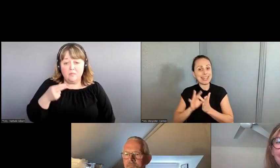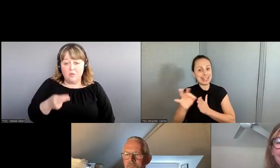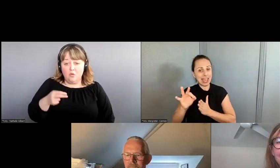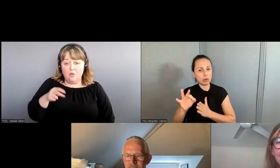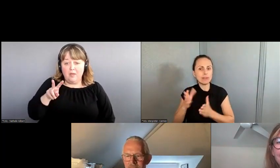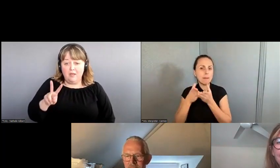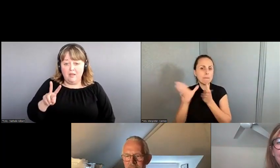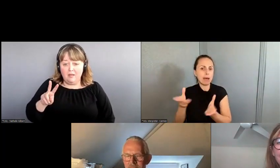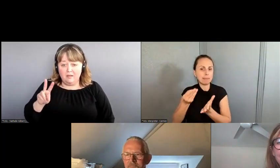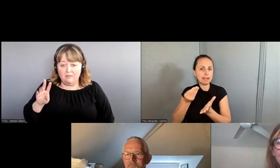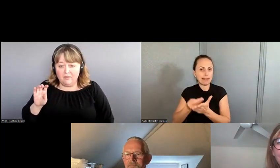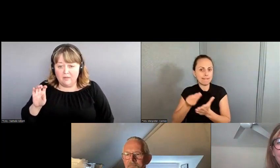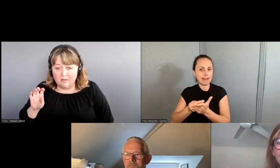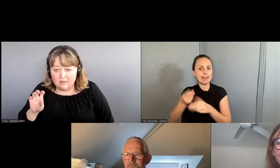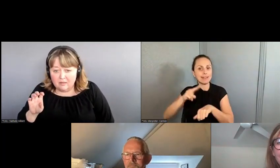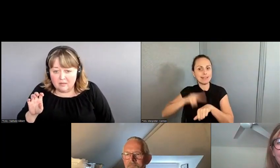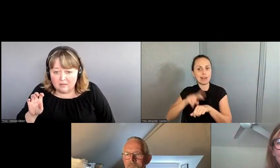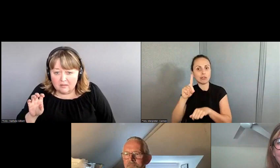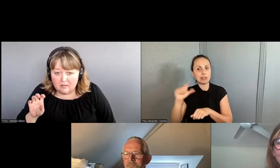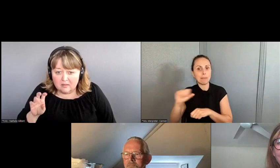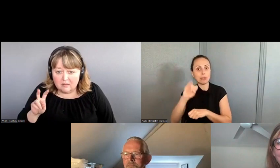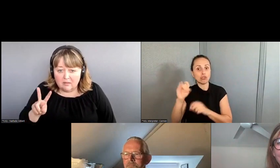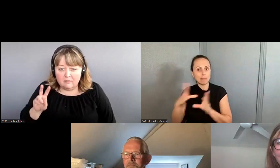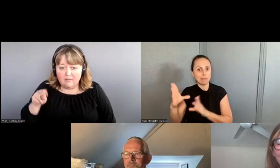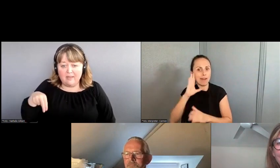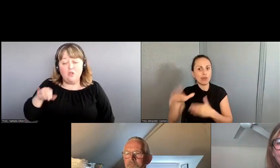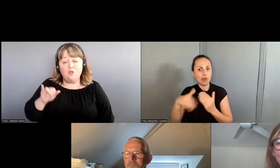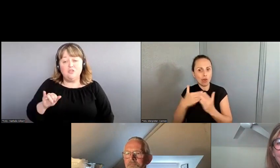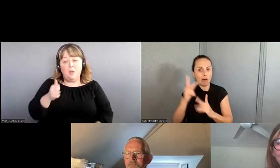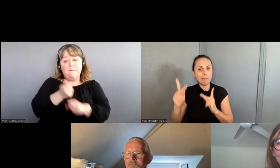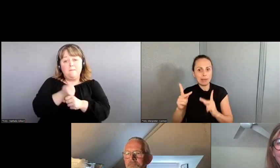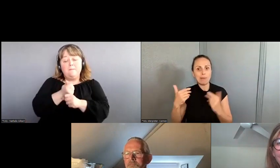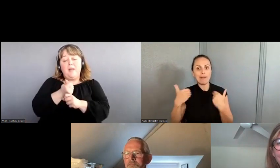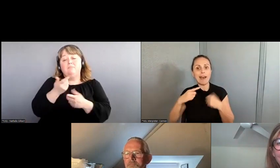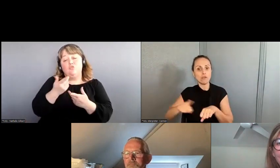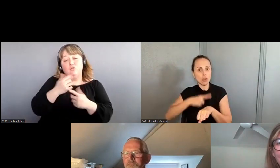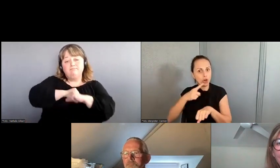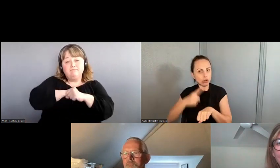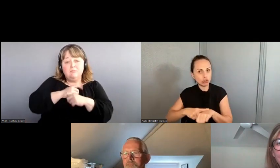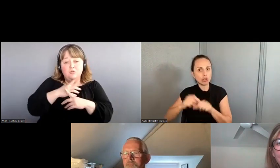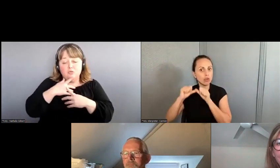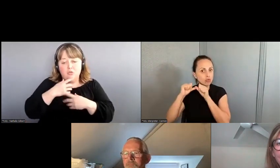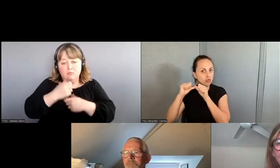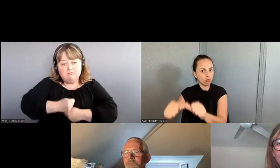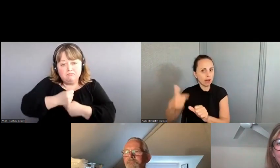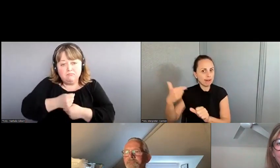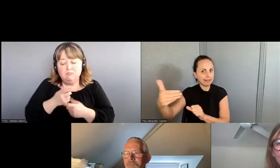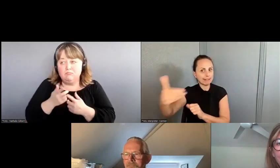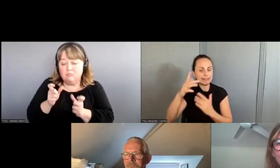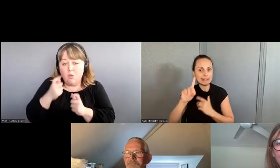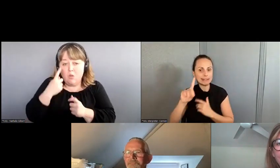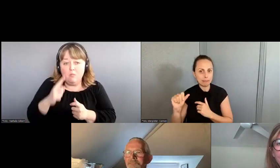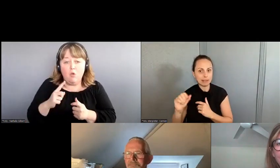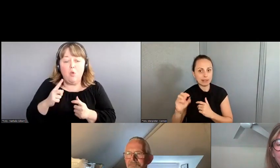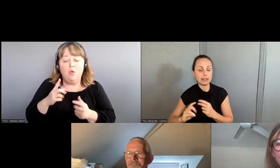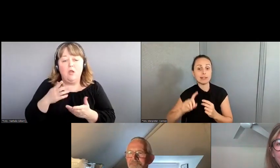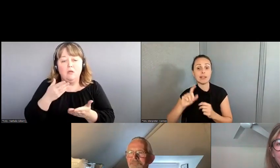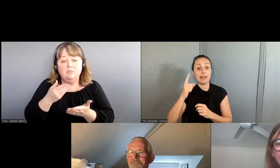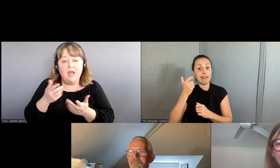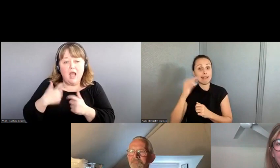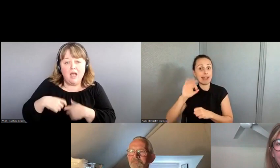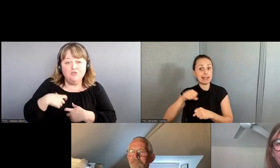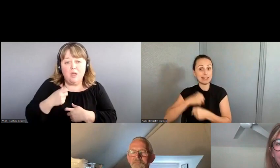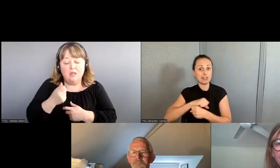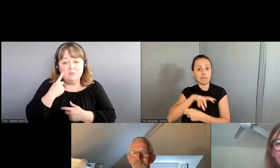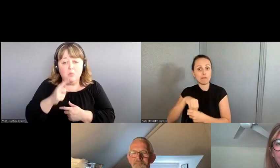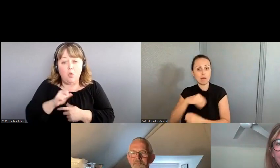funded national disability insurance plan for all persons with long-term and chronic disabilities. For 19 years, he served as a